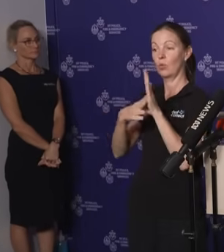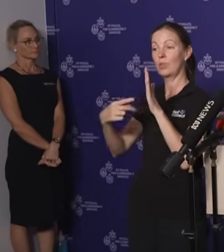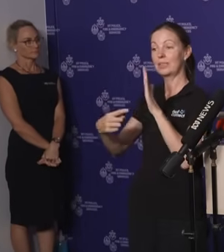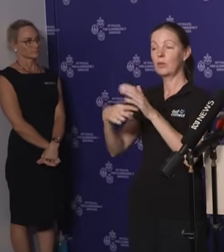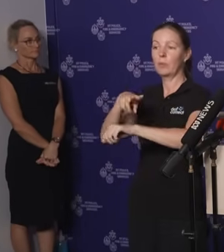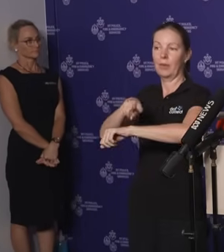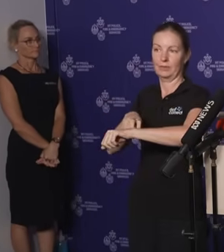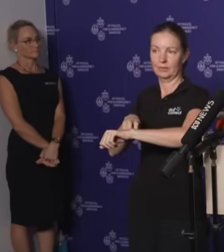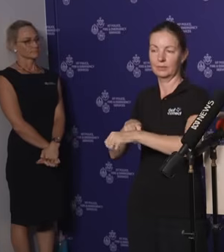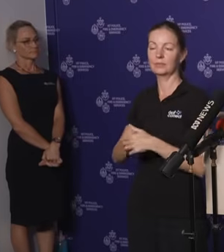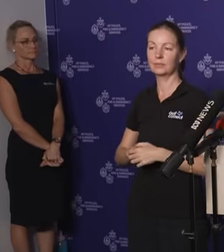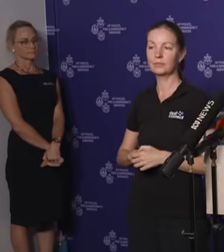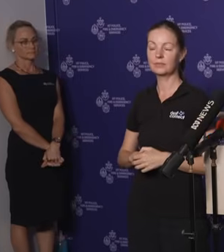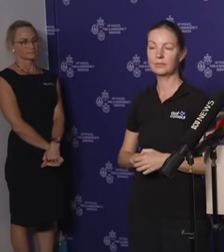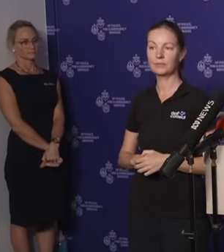mamda